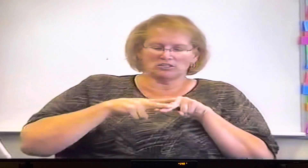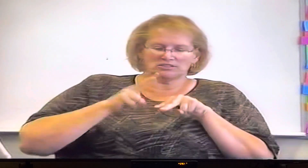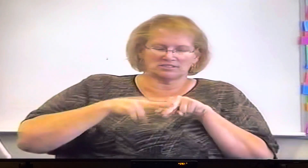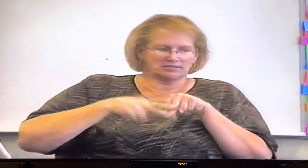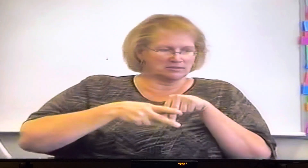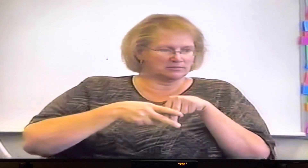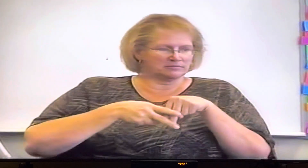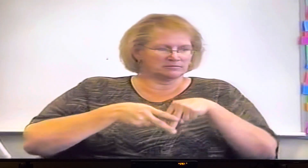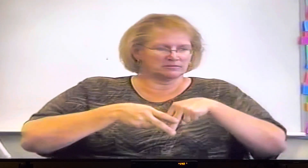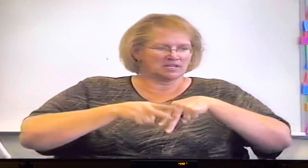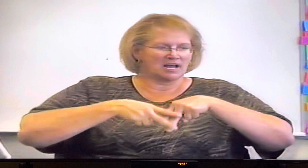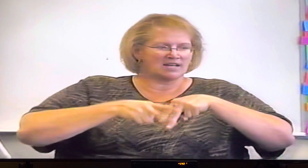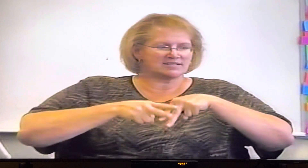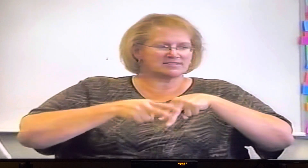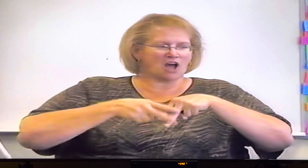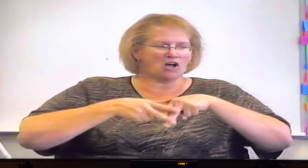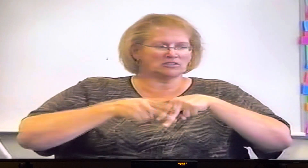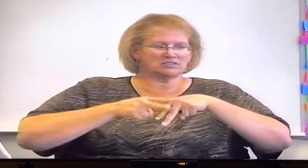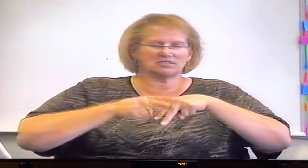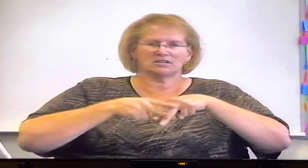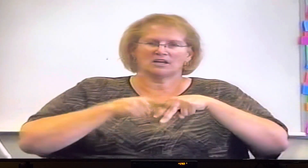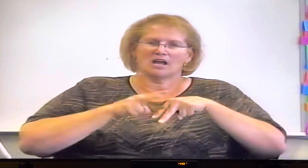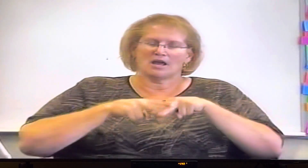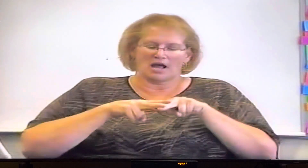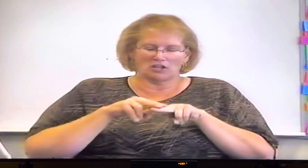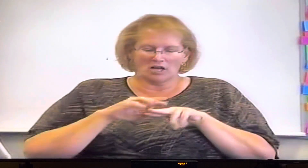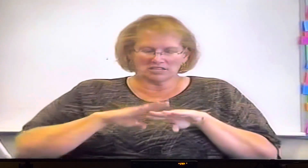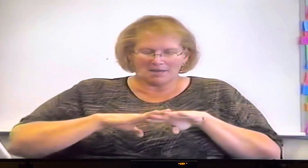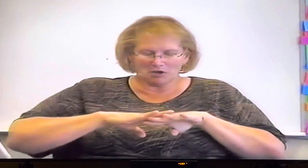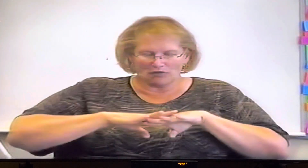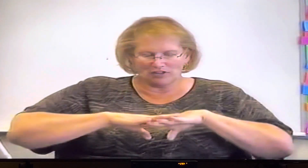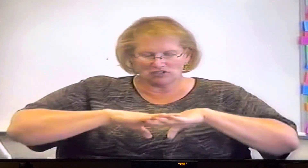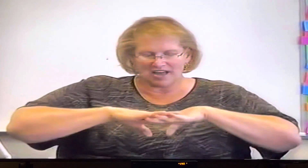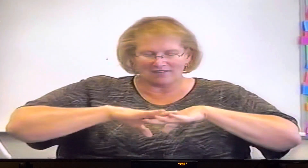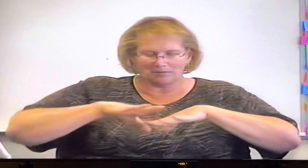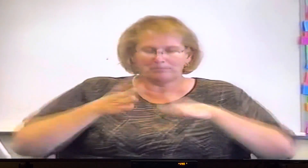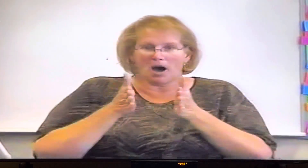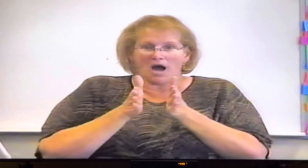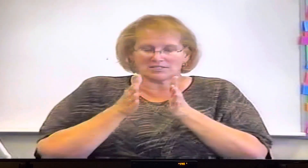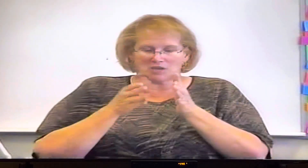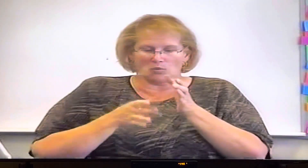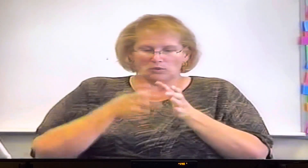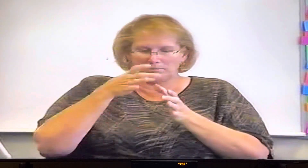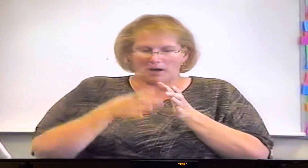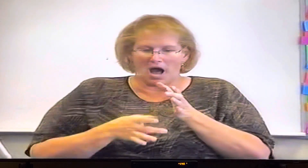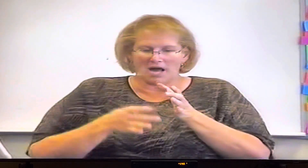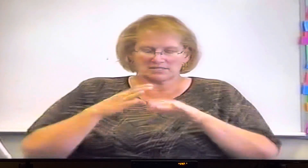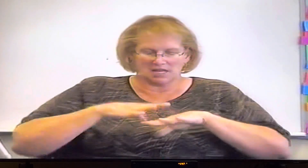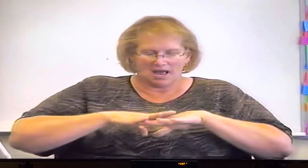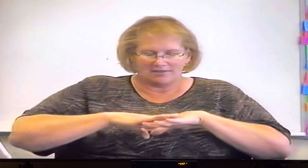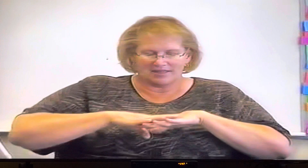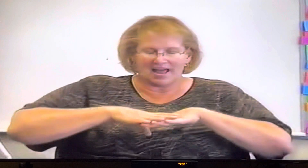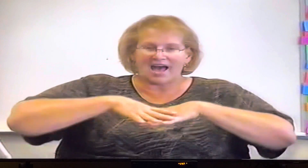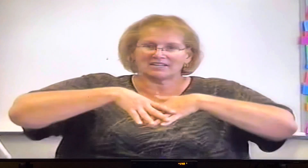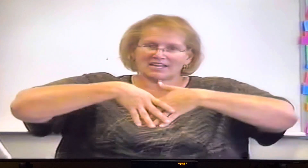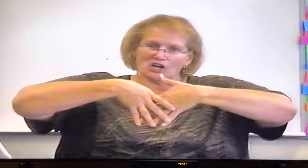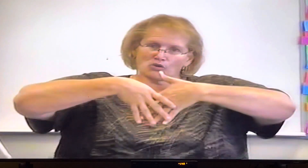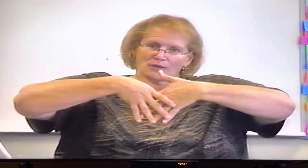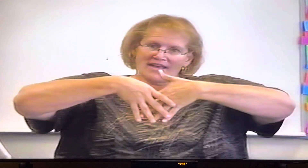Salt. Salt. A long time ago, they used to have a box, a wood box, that had like a grate at